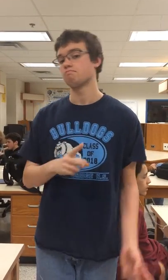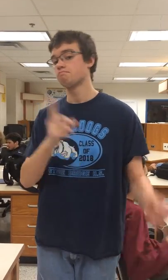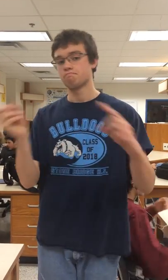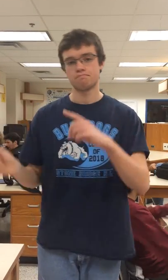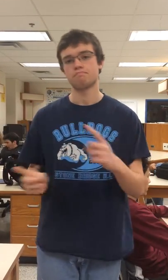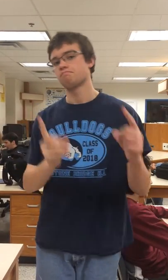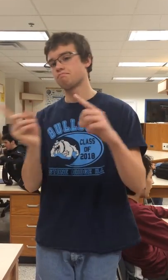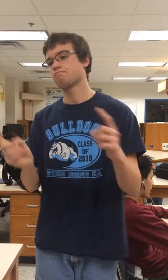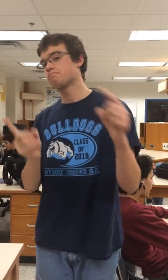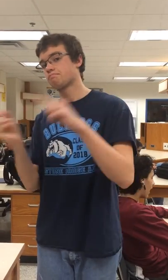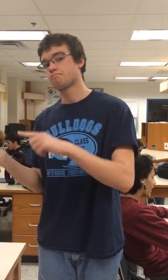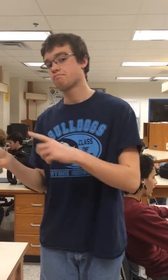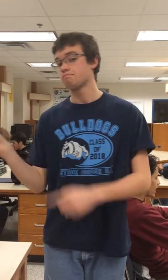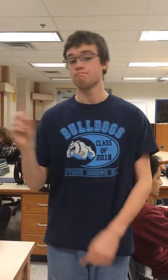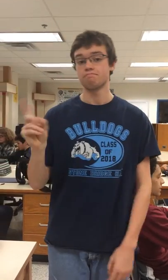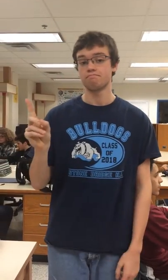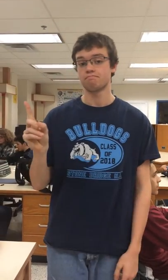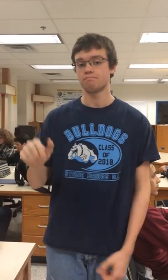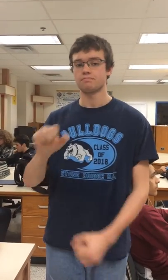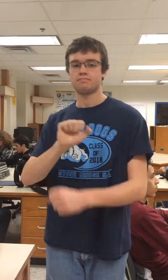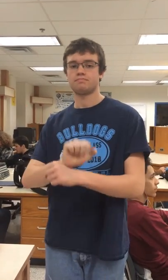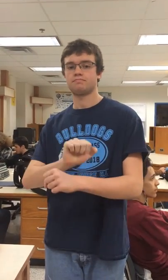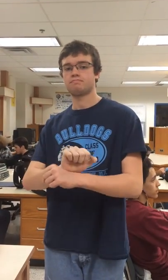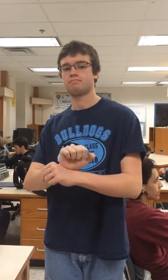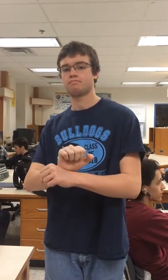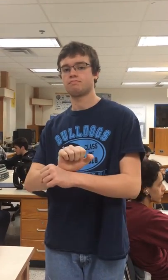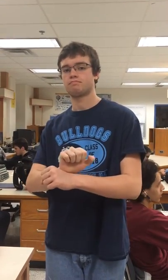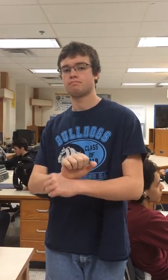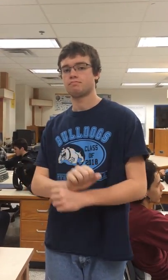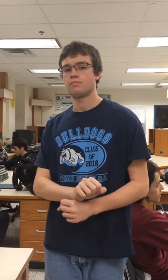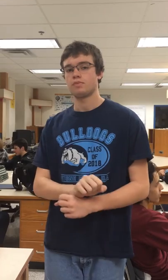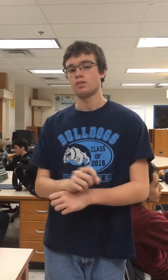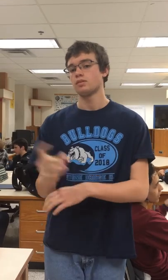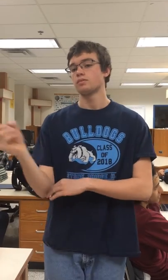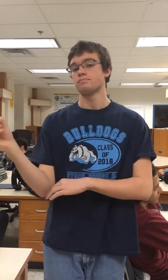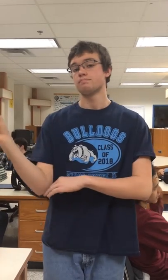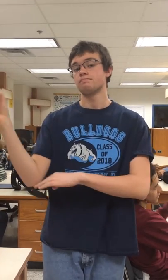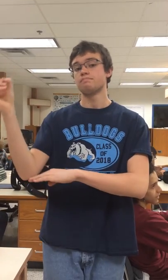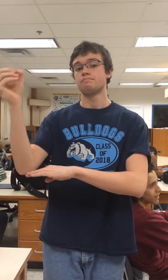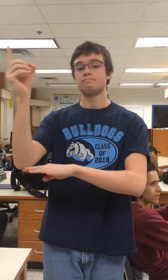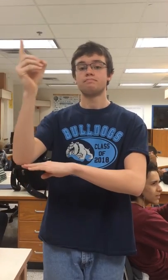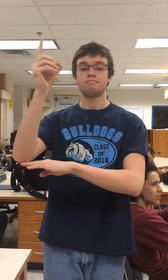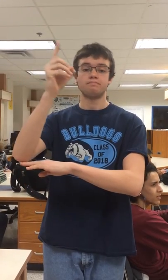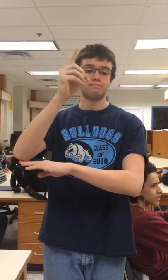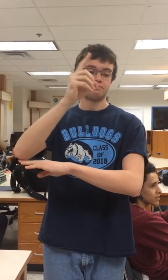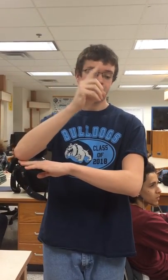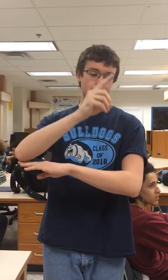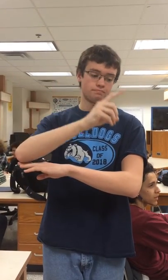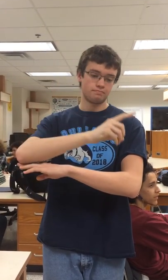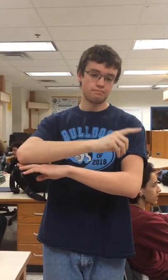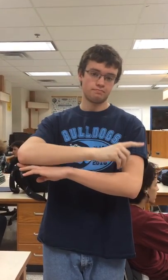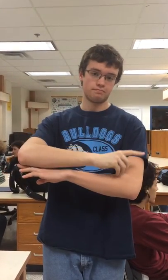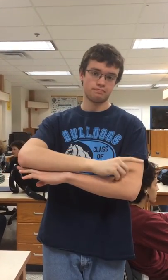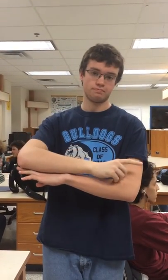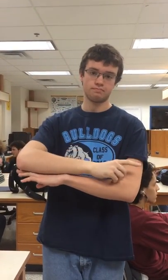Yeah, no, no. He well, needs basically I, a push up. I speak Arabic and Arabic. Arabic. Arabic. Probably don't know how to speak Arabic. I mean, you a little bit. Arabic. I can understand